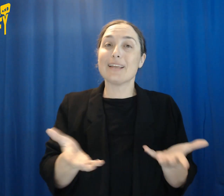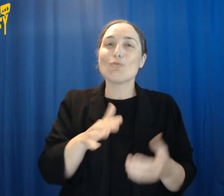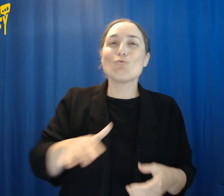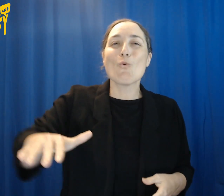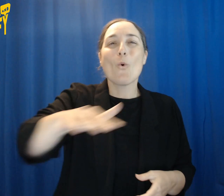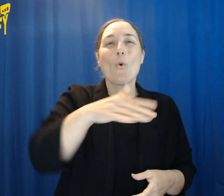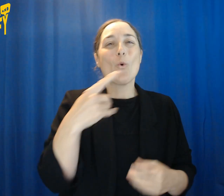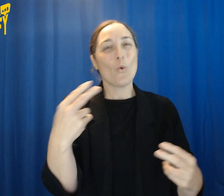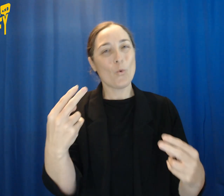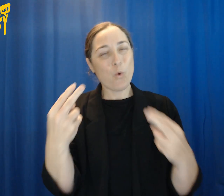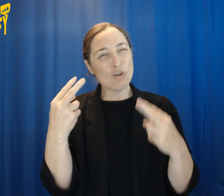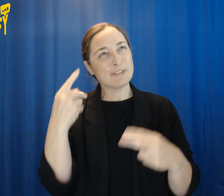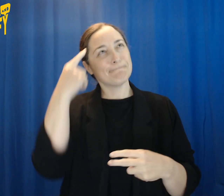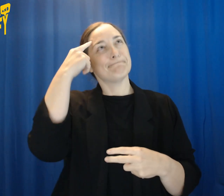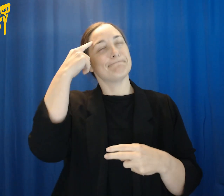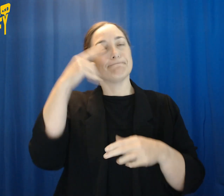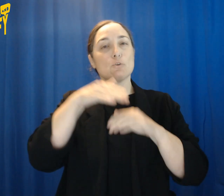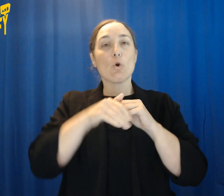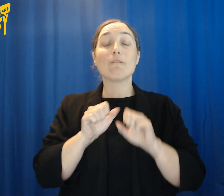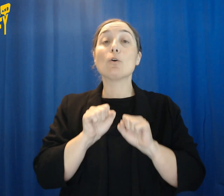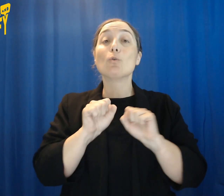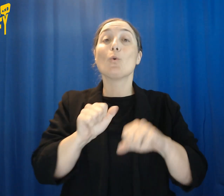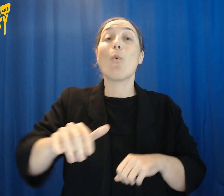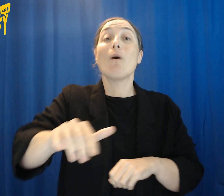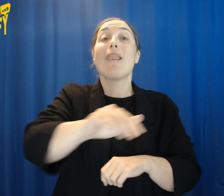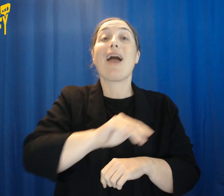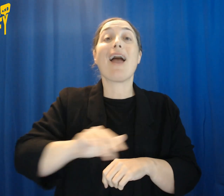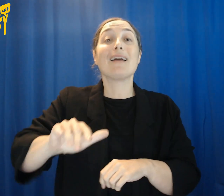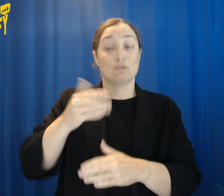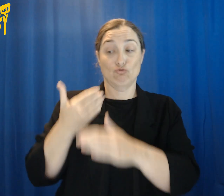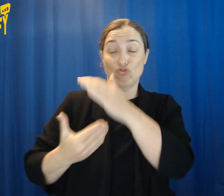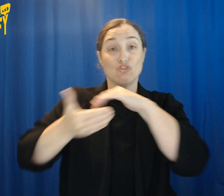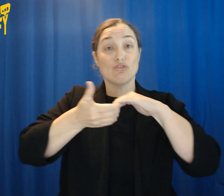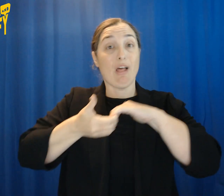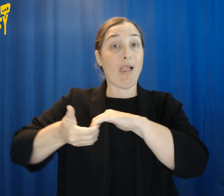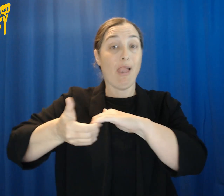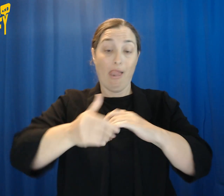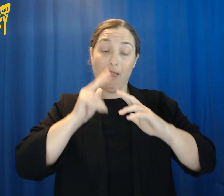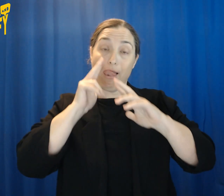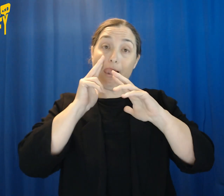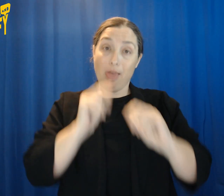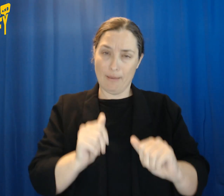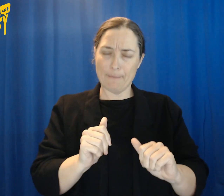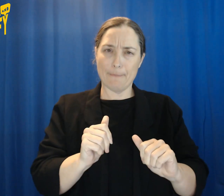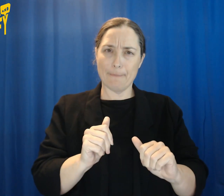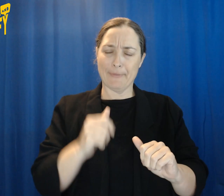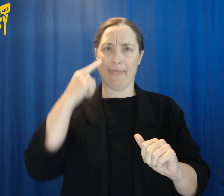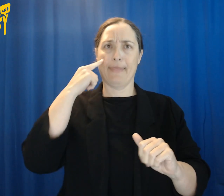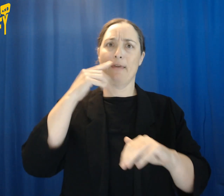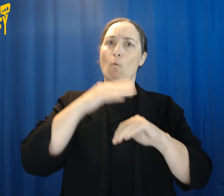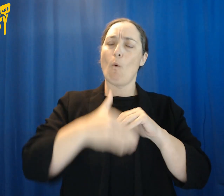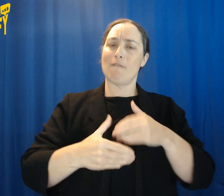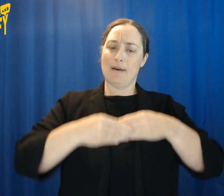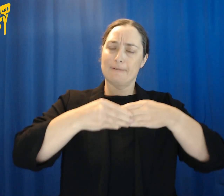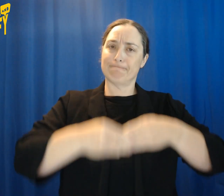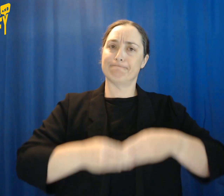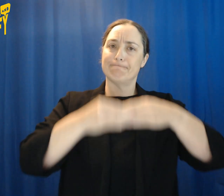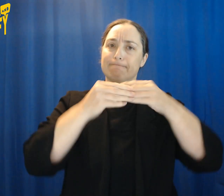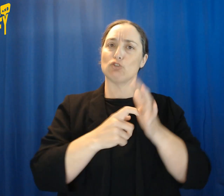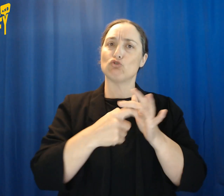to consider the traditional owners of the land they're living and thriving on, and consider the benefits that may come from a treaty with the